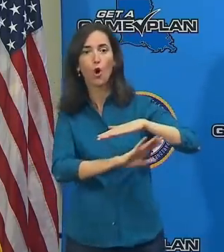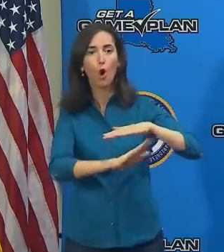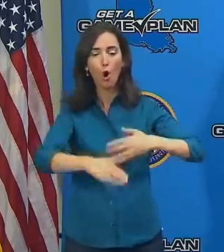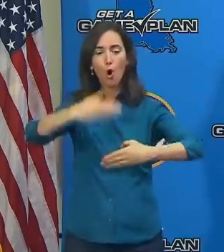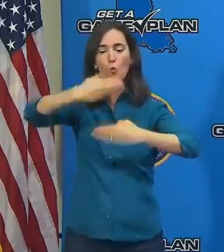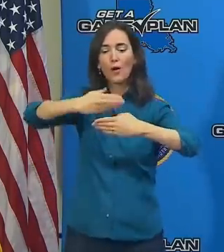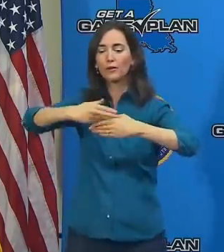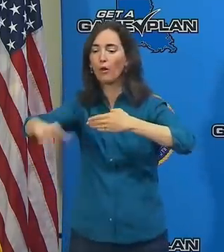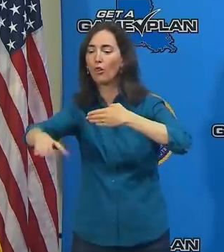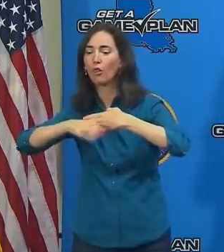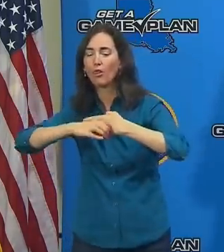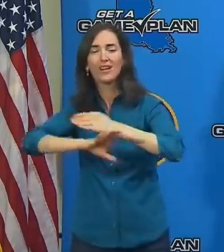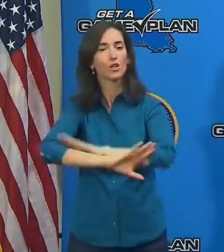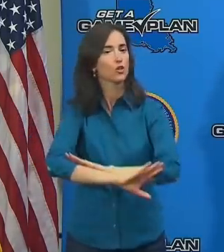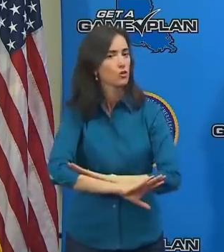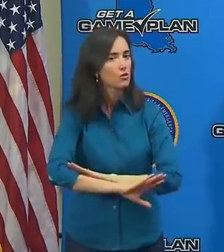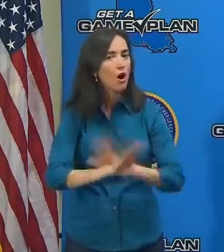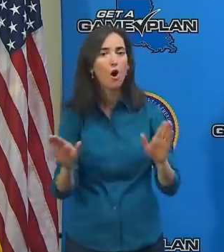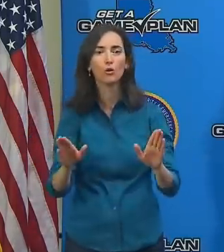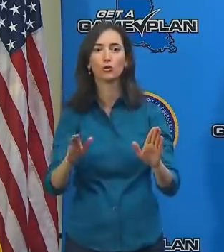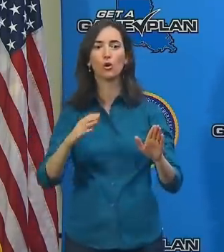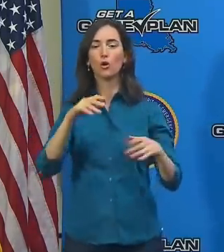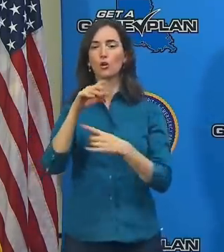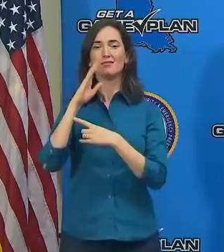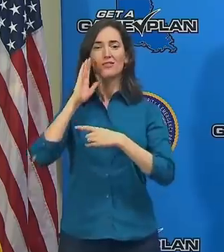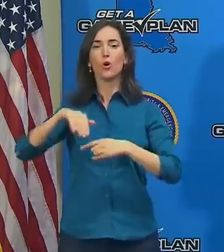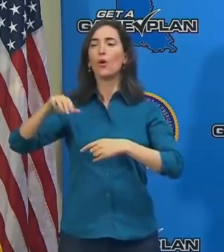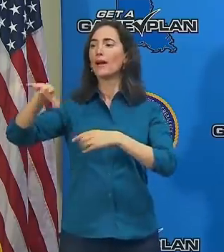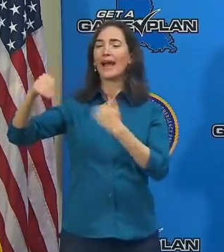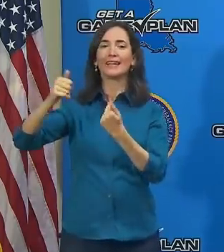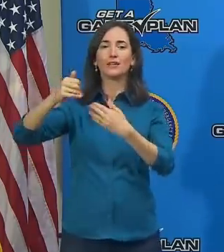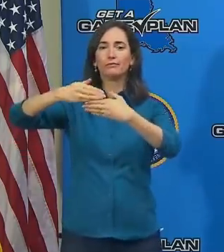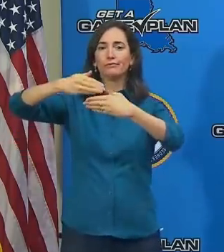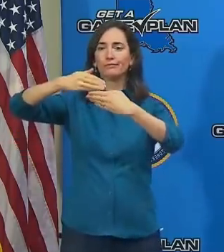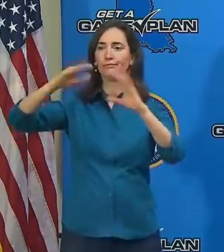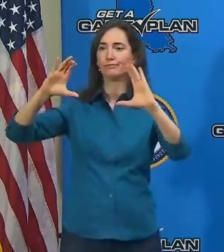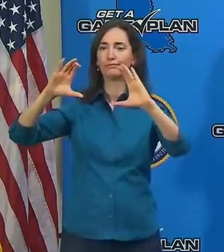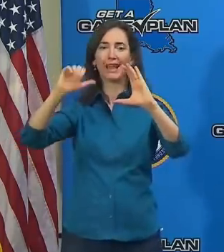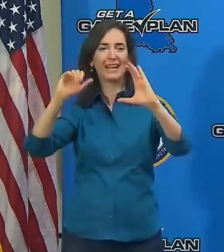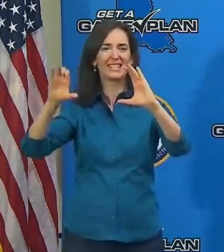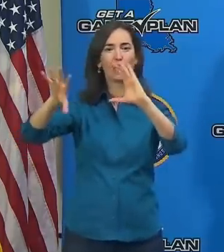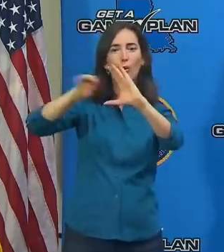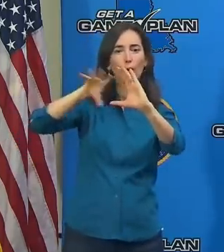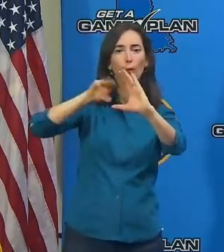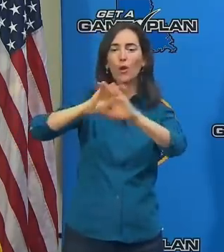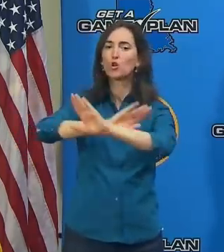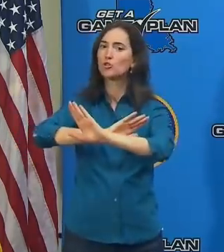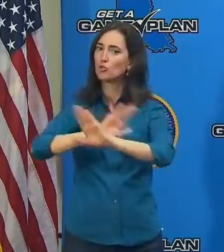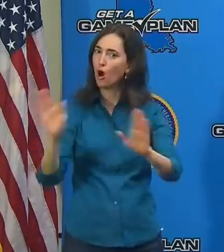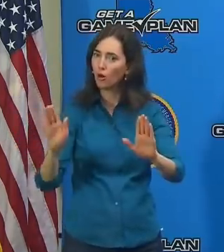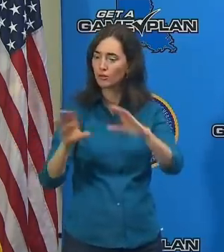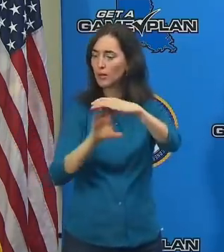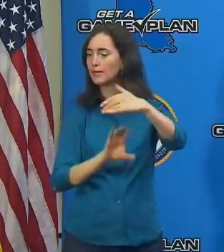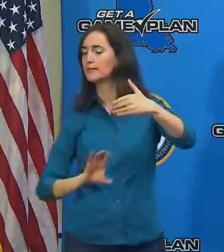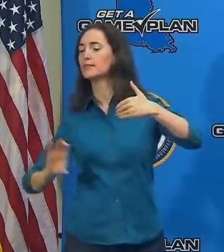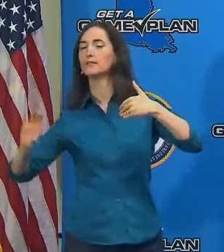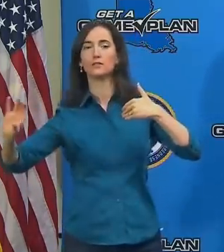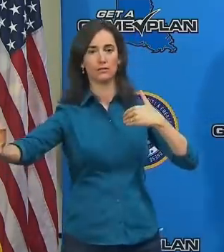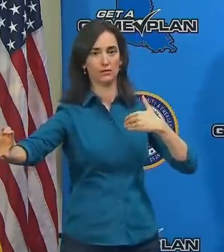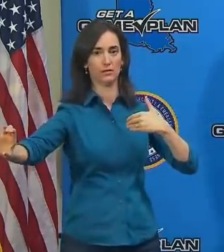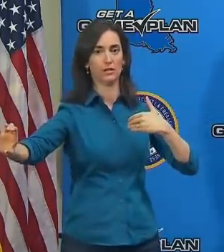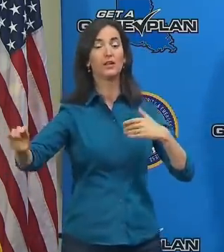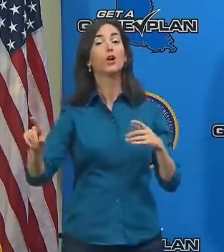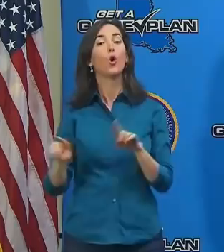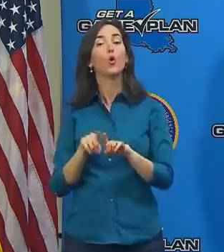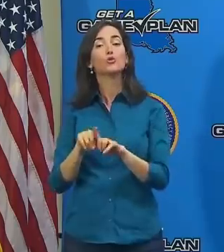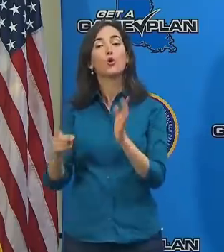window or a vent. And on occasion, you'll need to refuel the generator. Please make sure that you